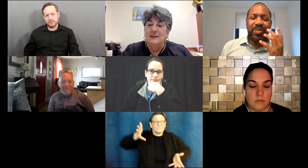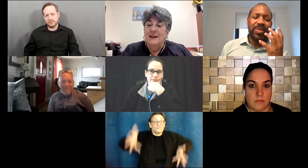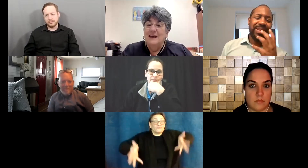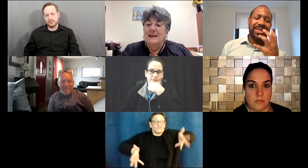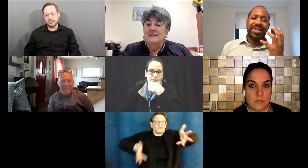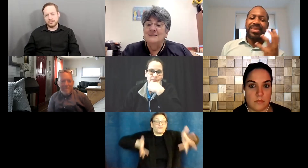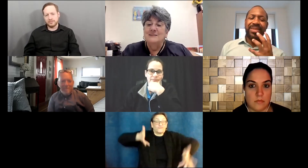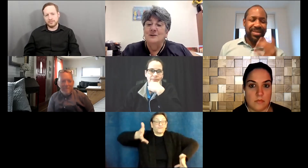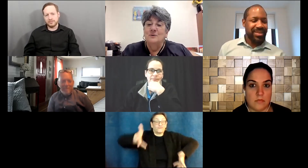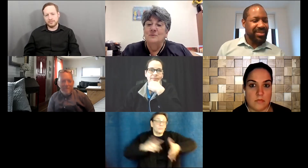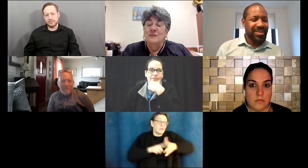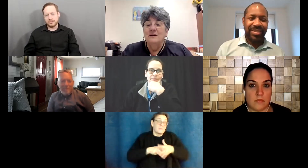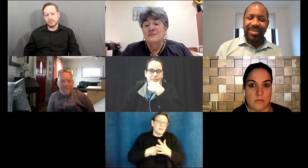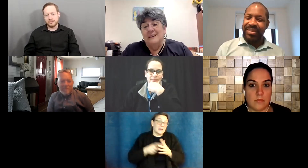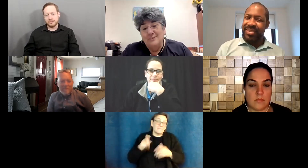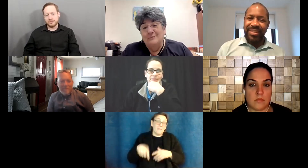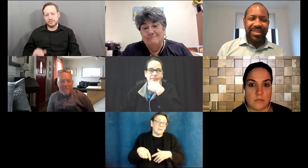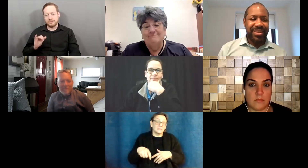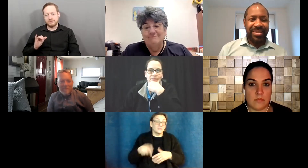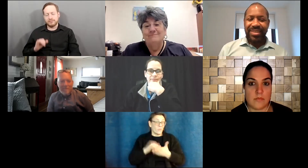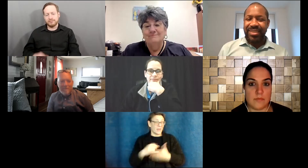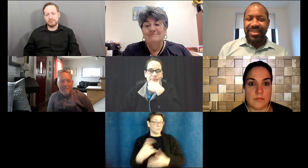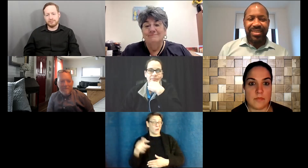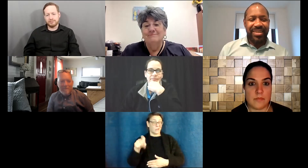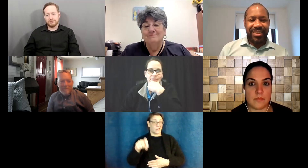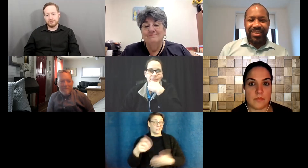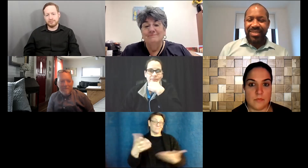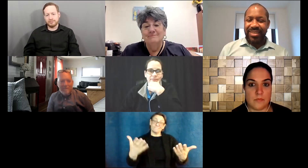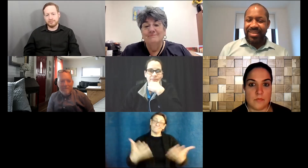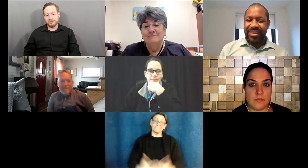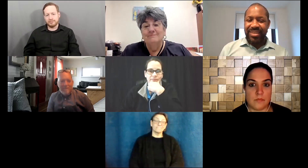initially. So there's a need.